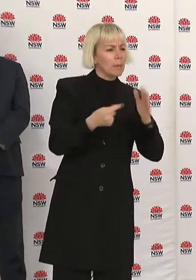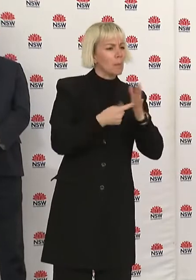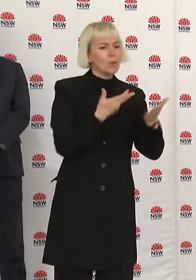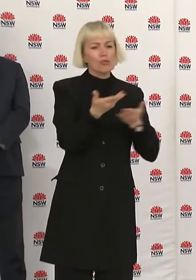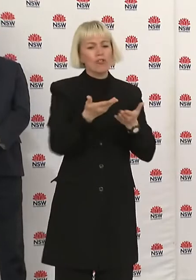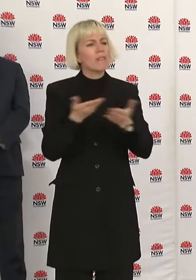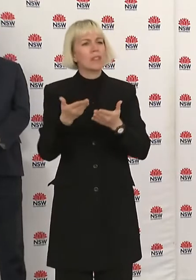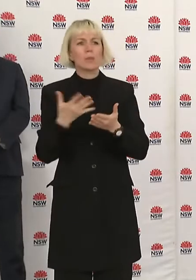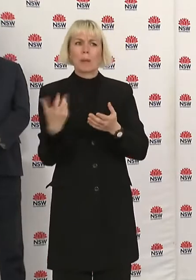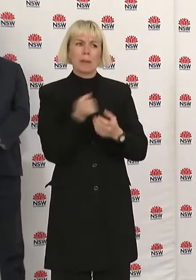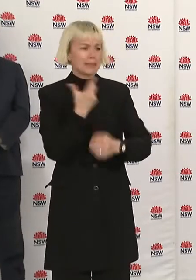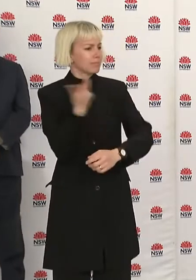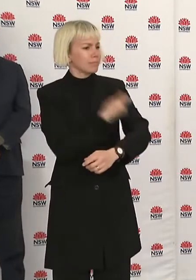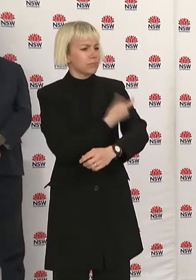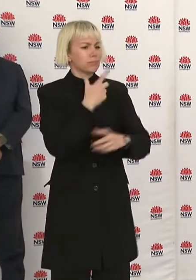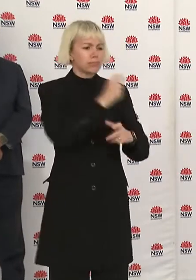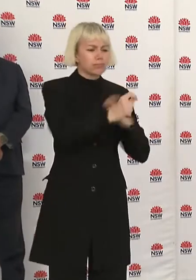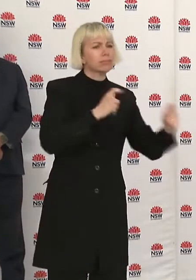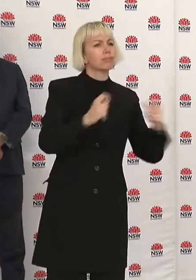So